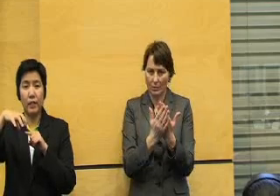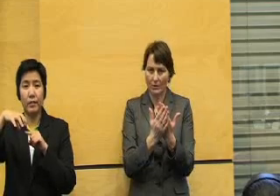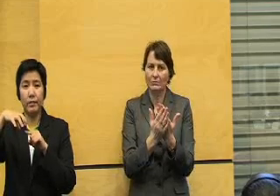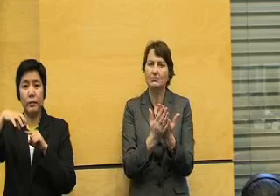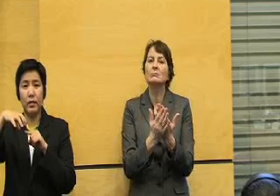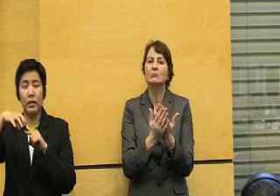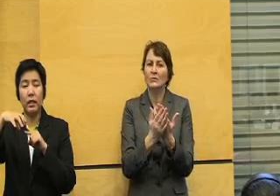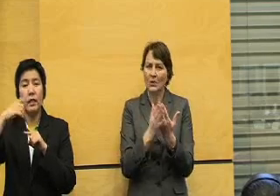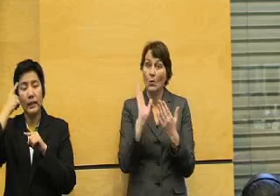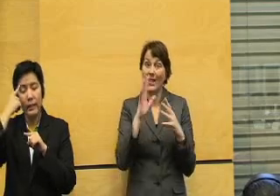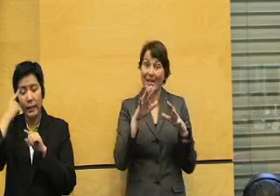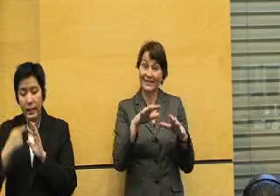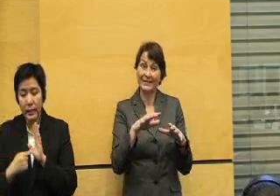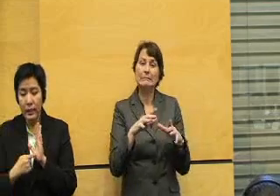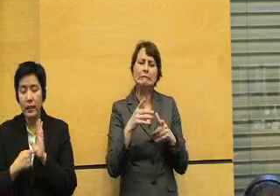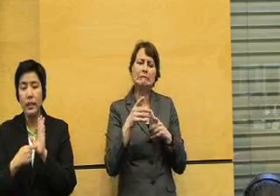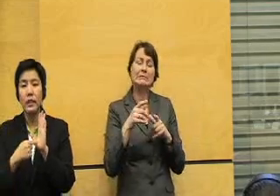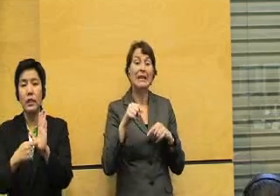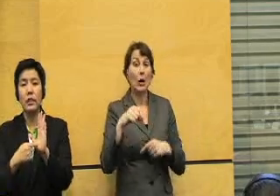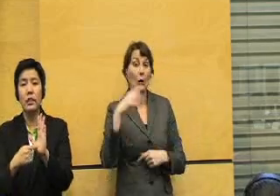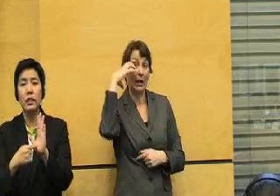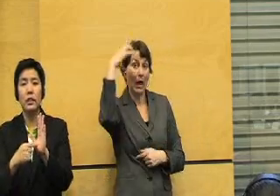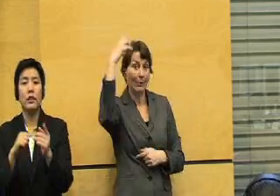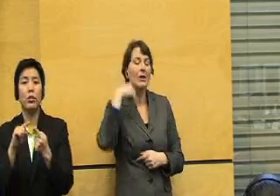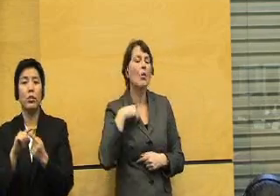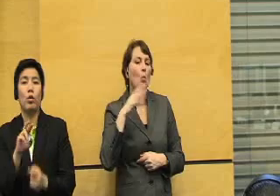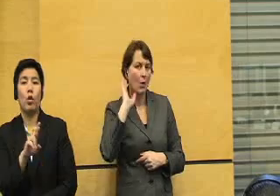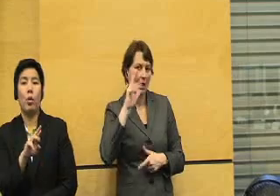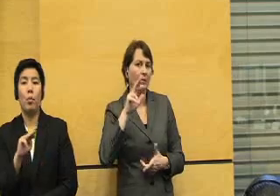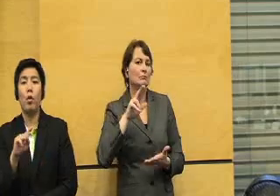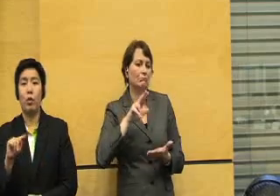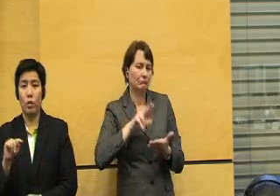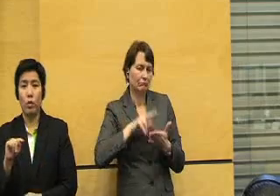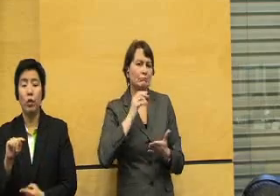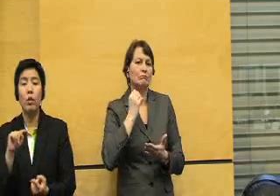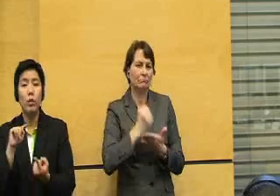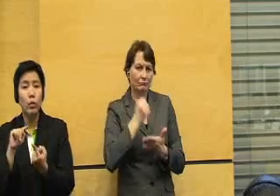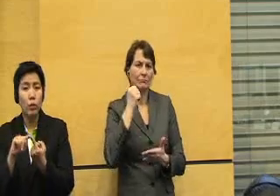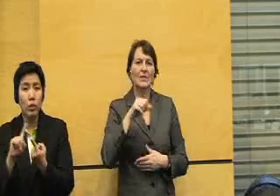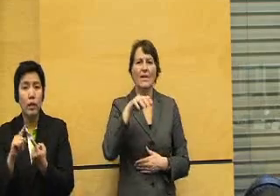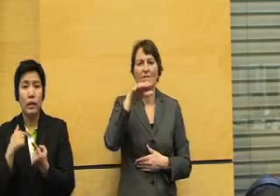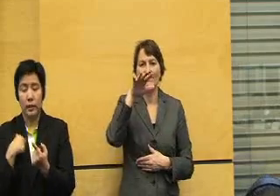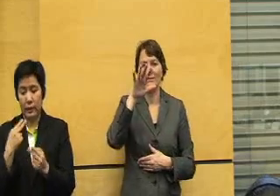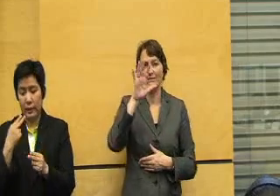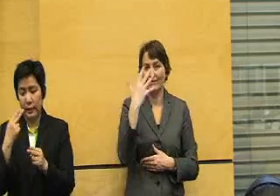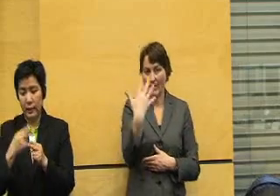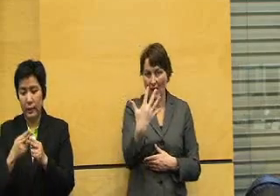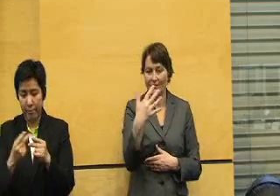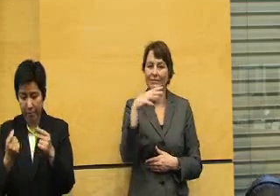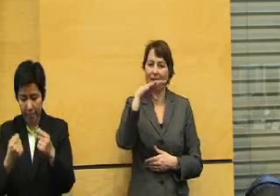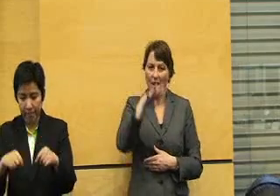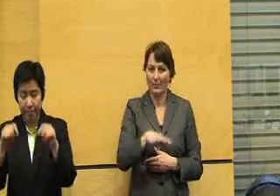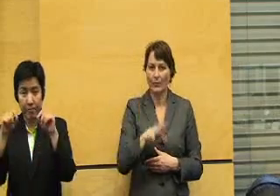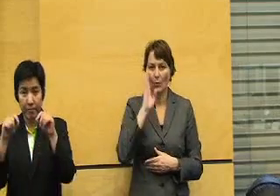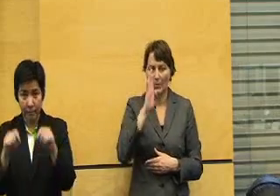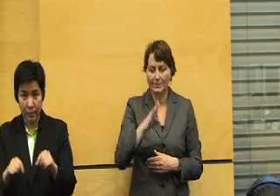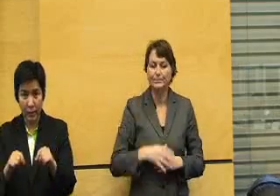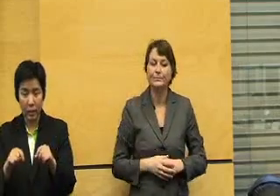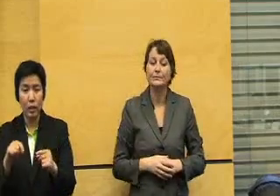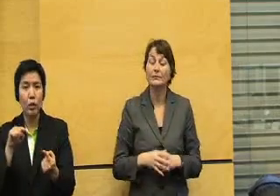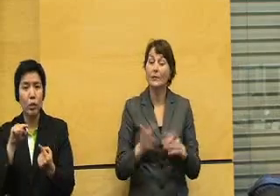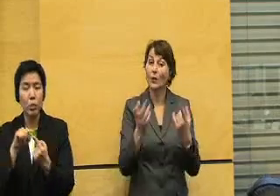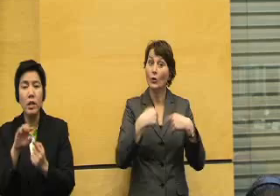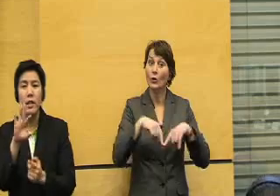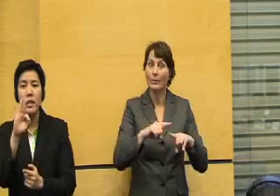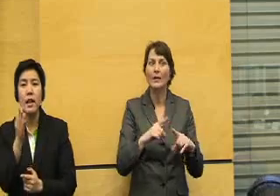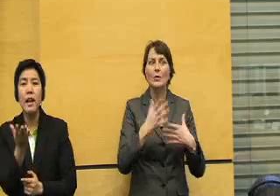the Cabinet is expected the 5th of April. The National Committee has also expressed its keen interest